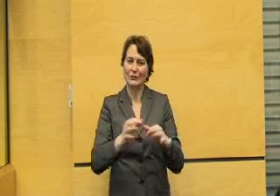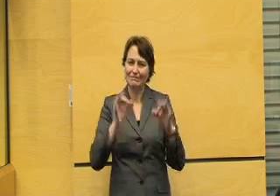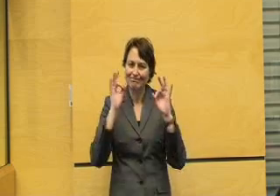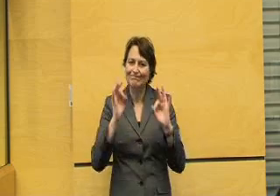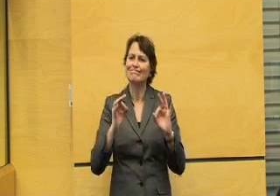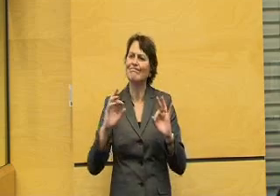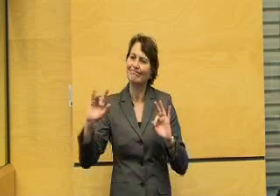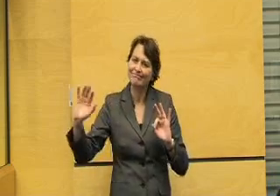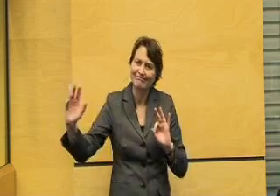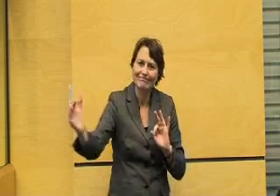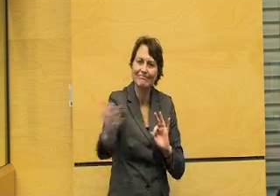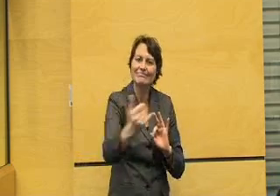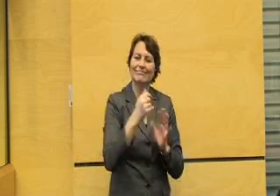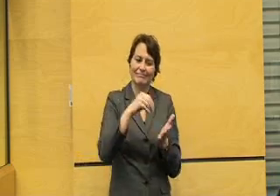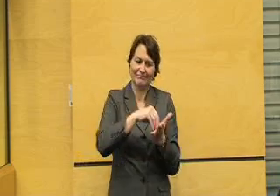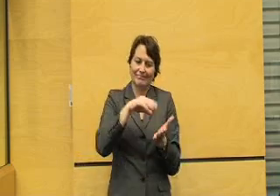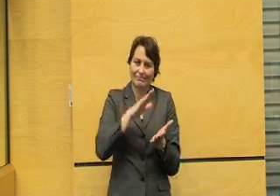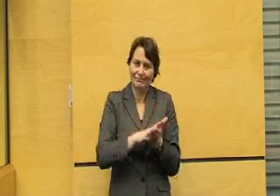registration?